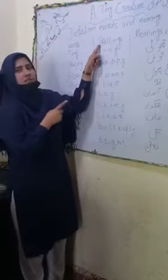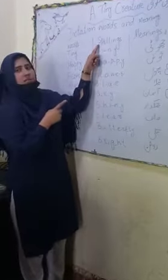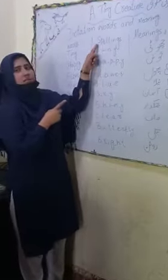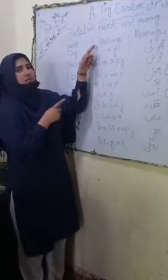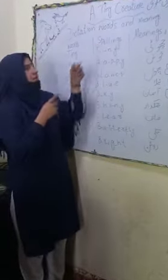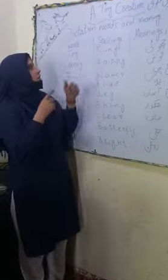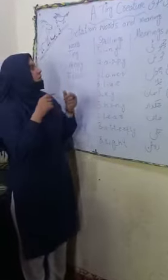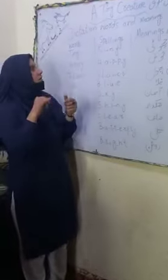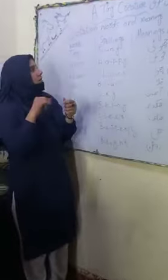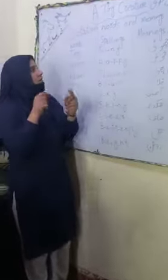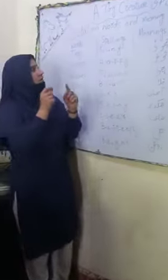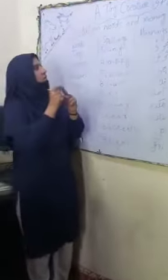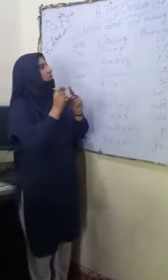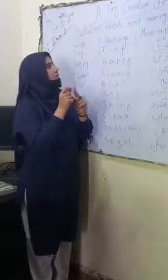spelling,